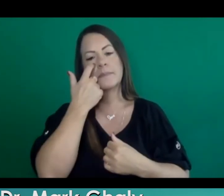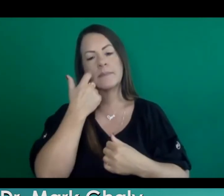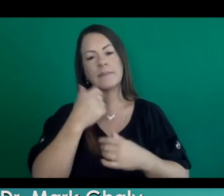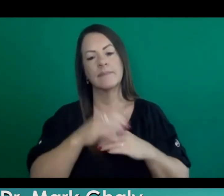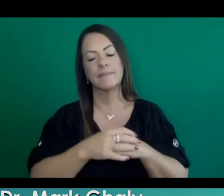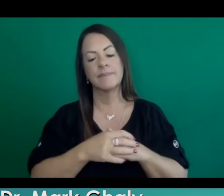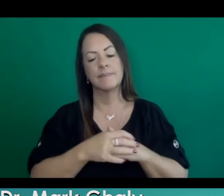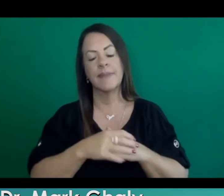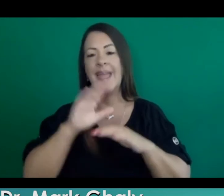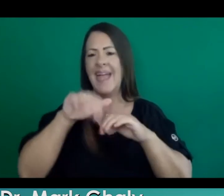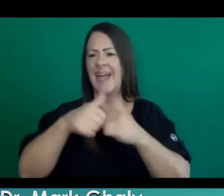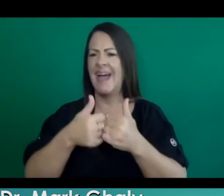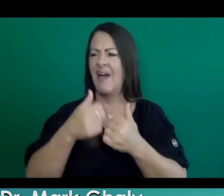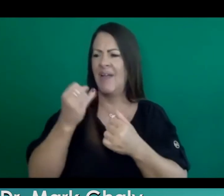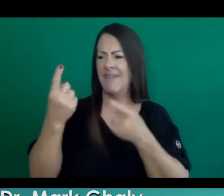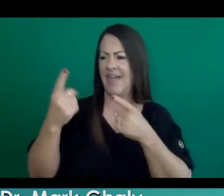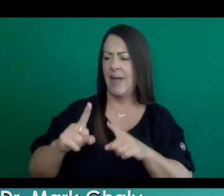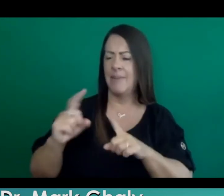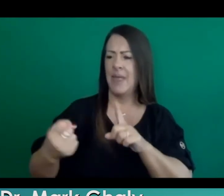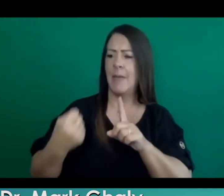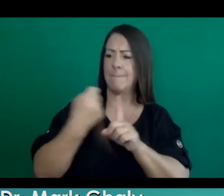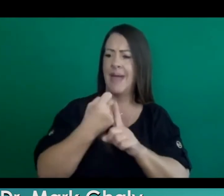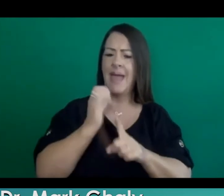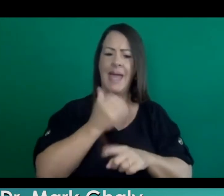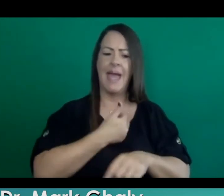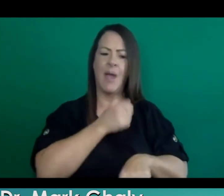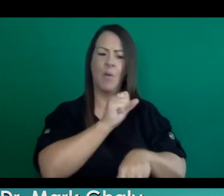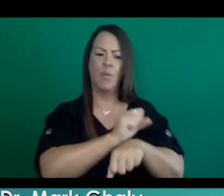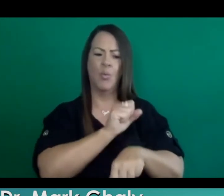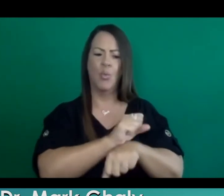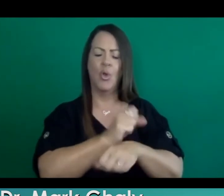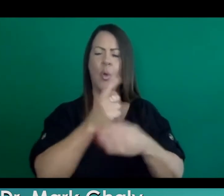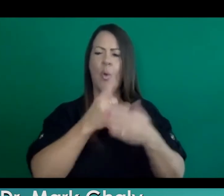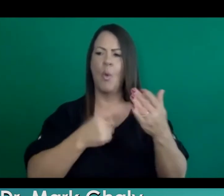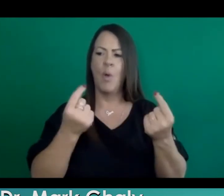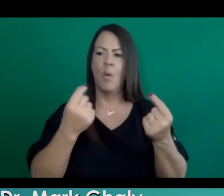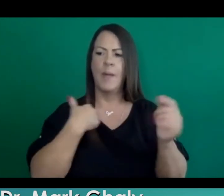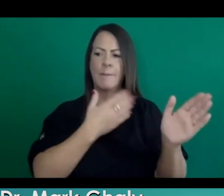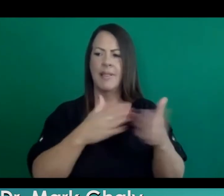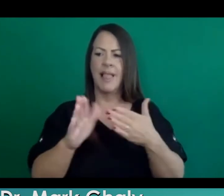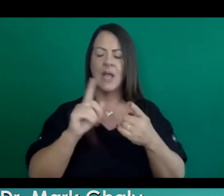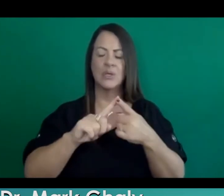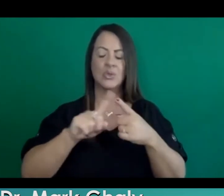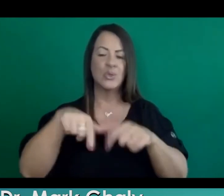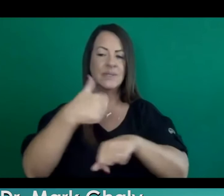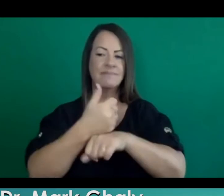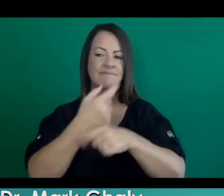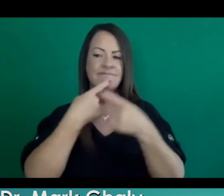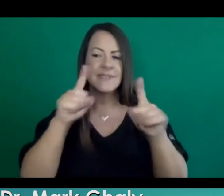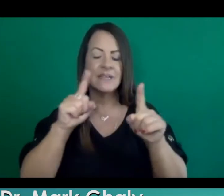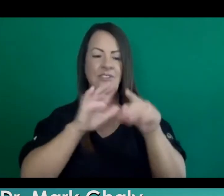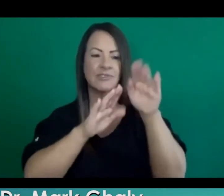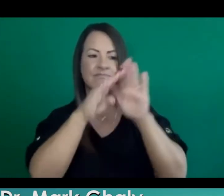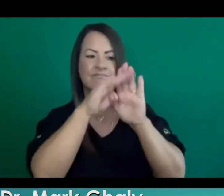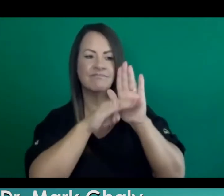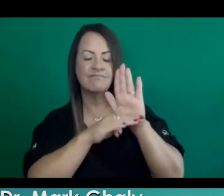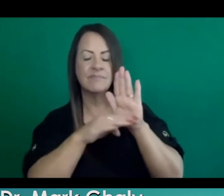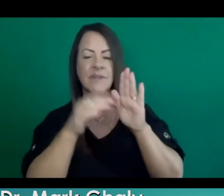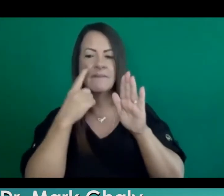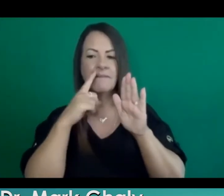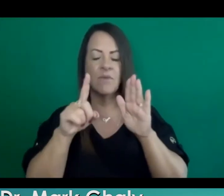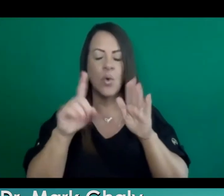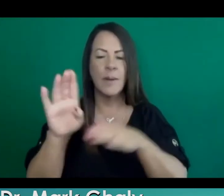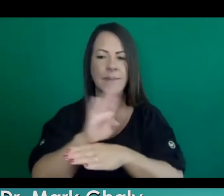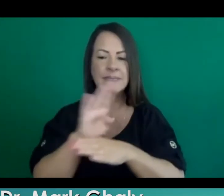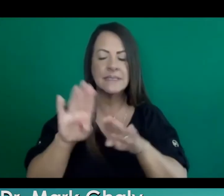that impacts our framework that we'll be talking about later this week, it doesn't have a direct impact, I would